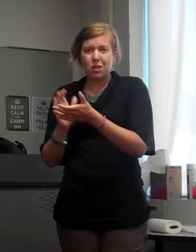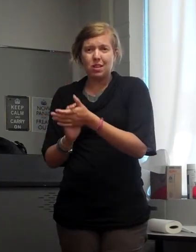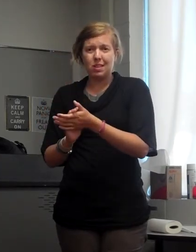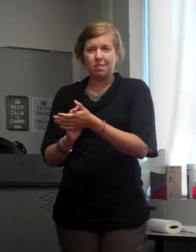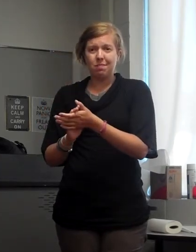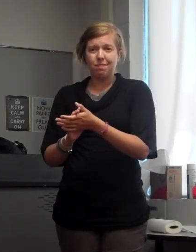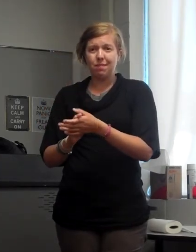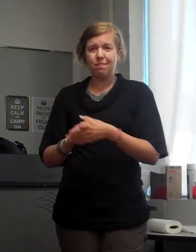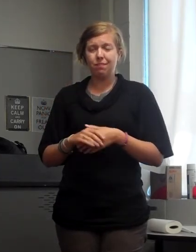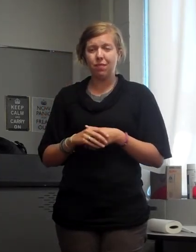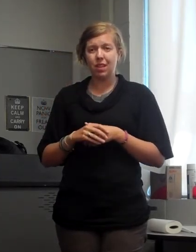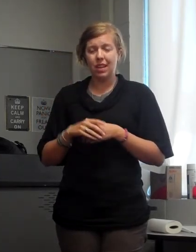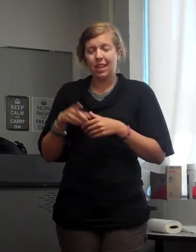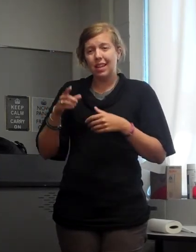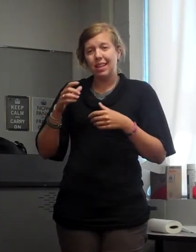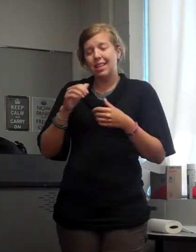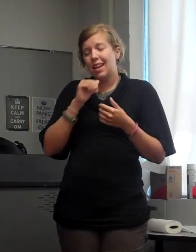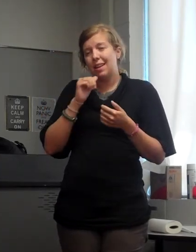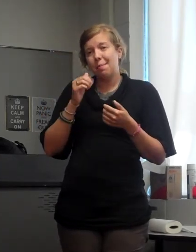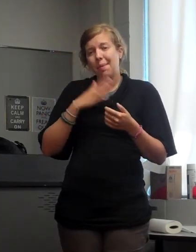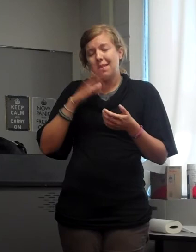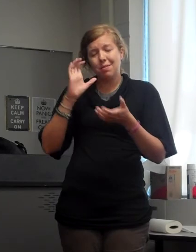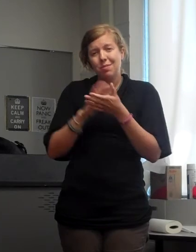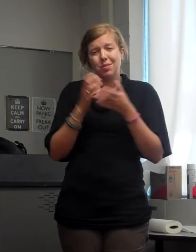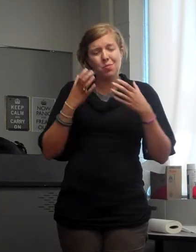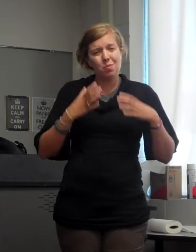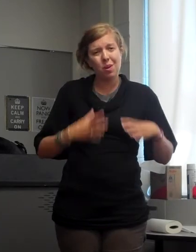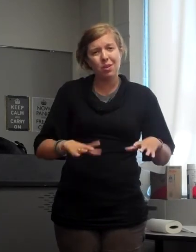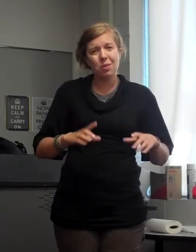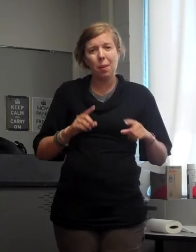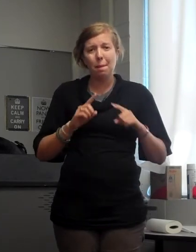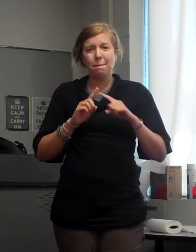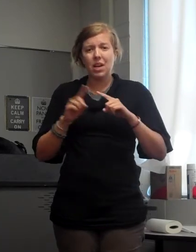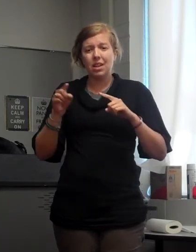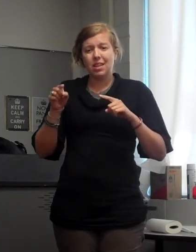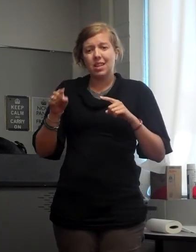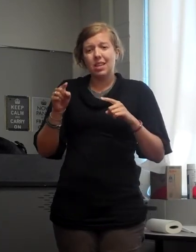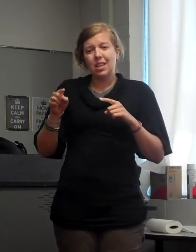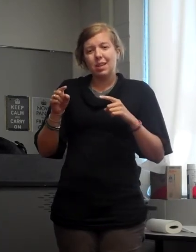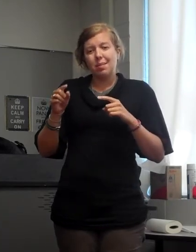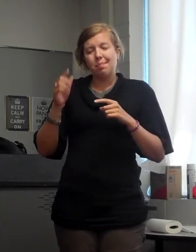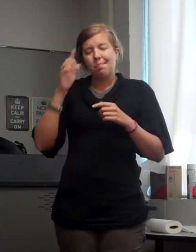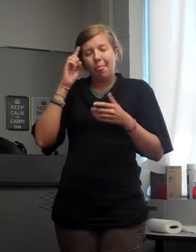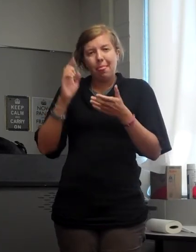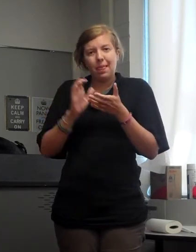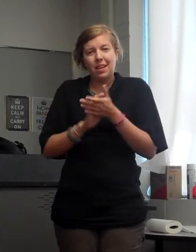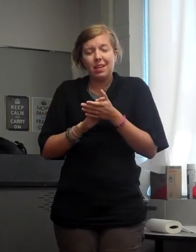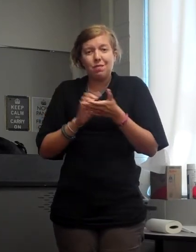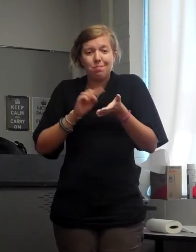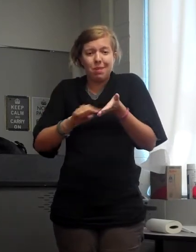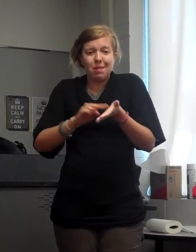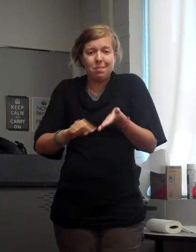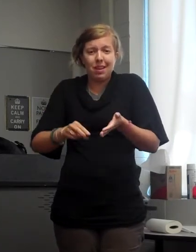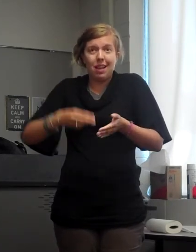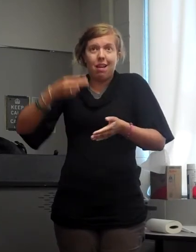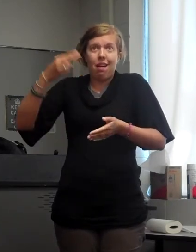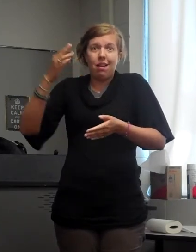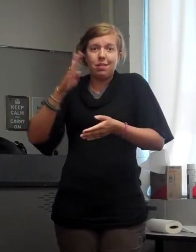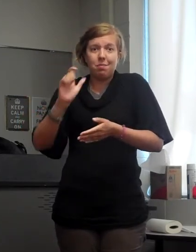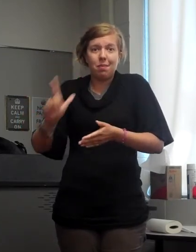under, the assumption that you pay the highest bill first. But you never get anywhere. It's like that bill never gets paid off and